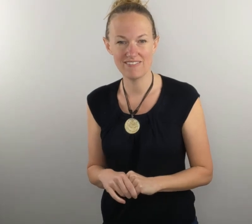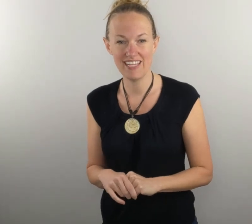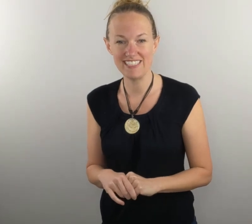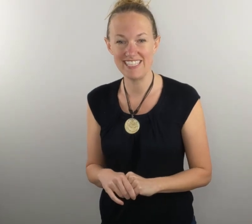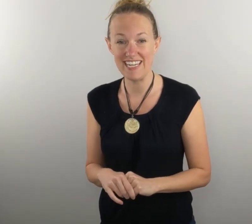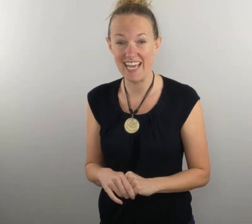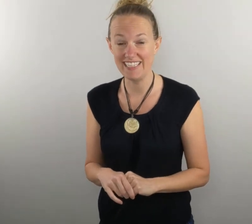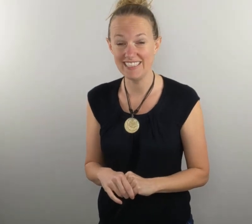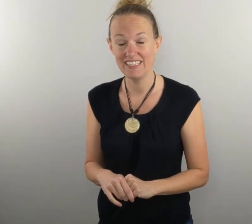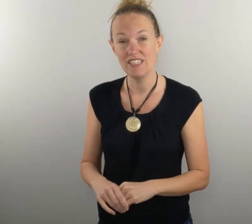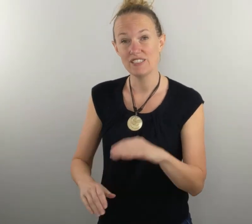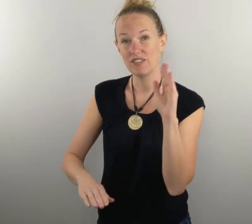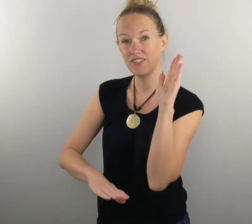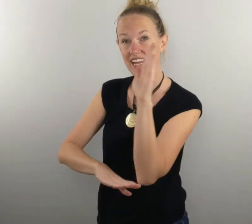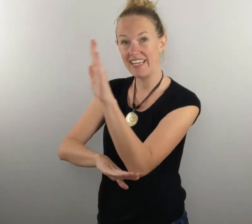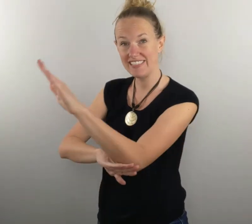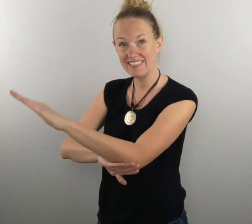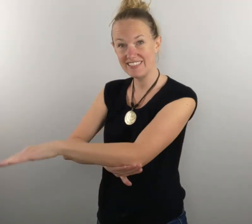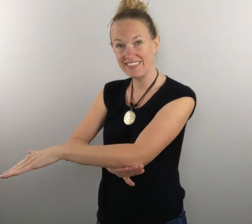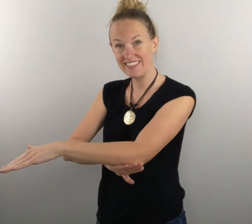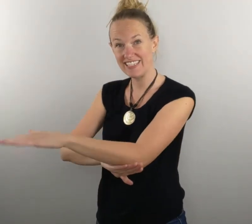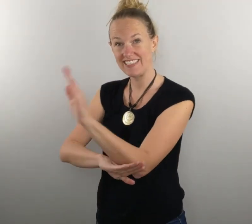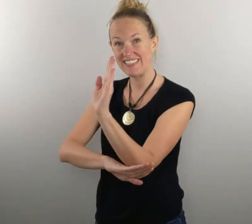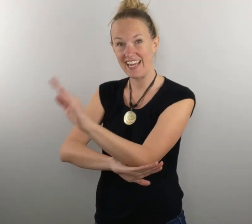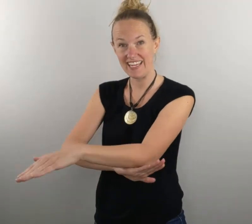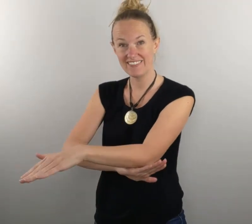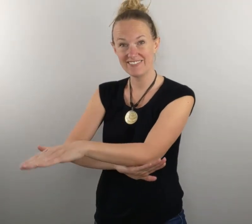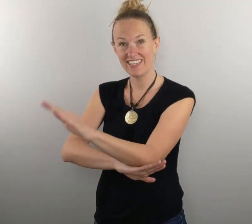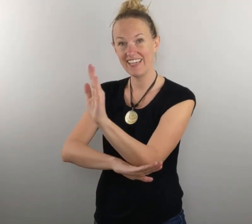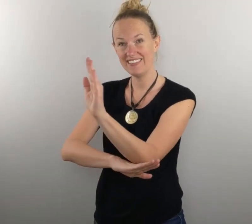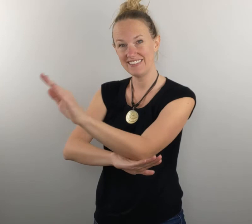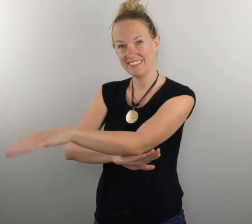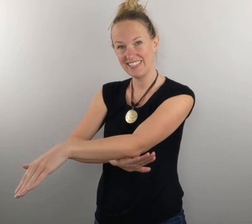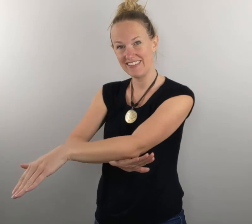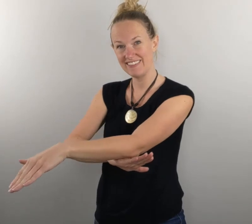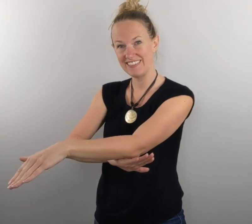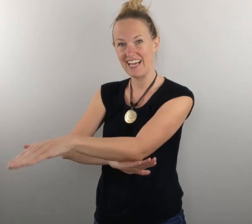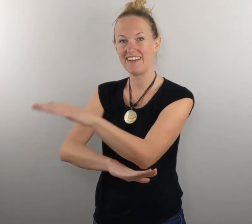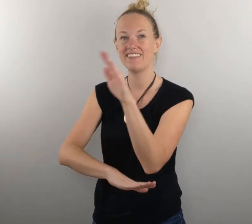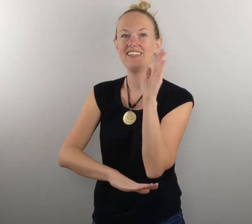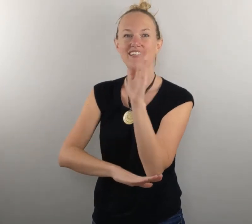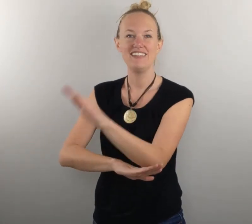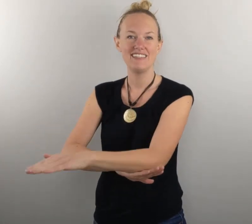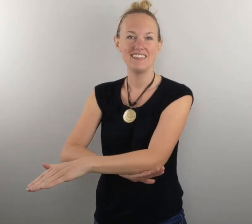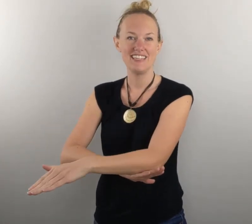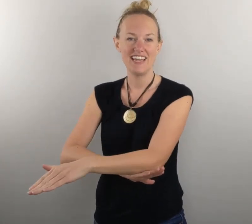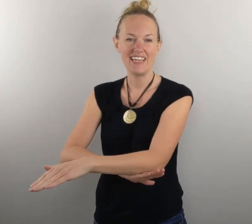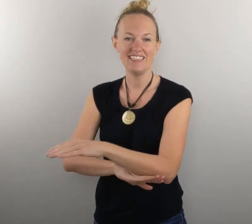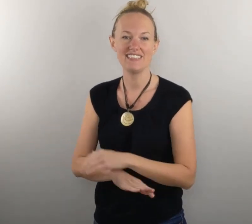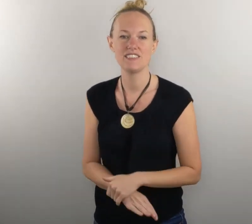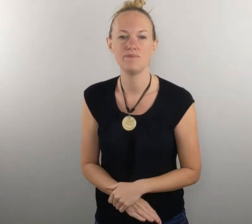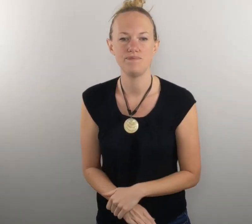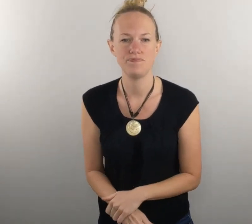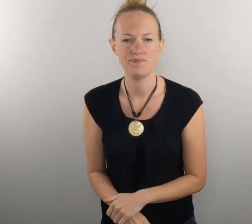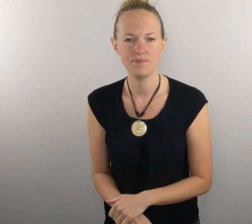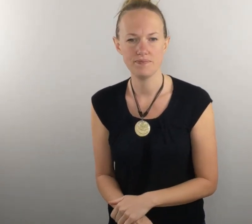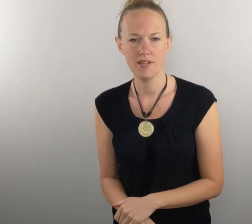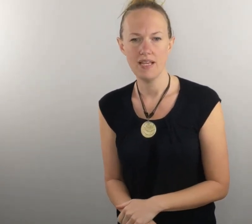floods the night. So for night, you're showing the sun setting. Okay, so the sun goes down. The night.